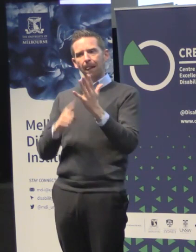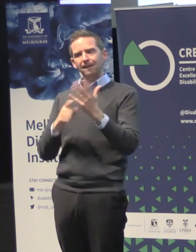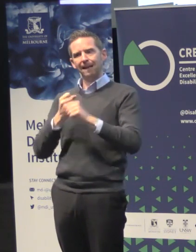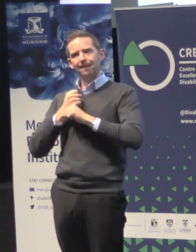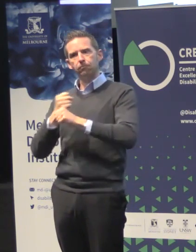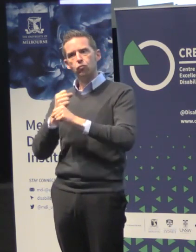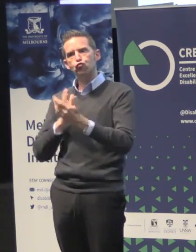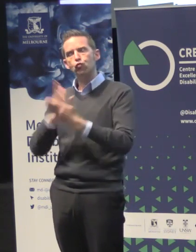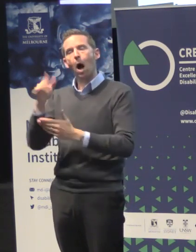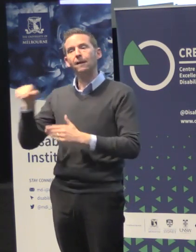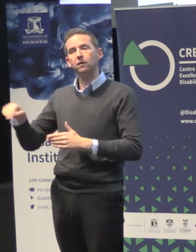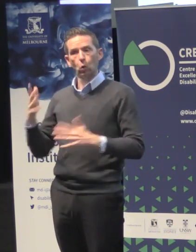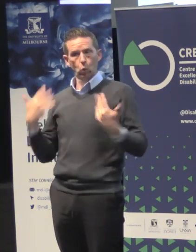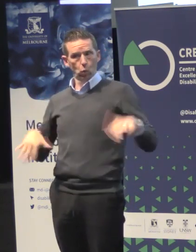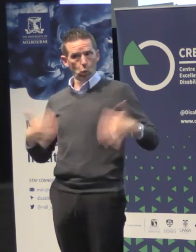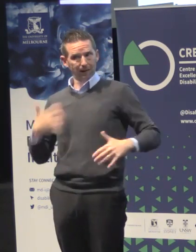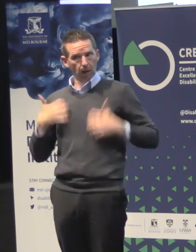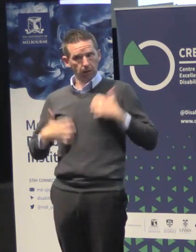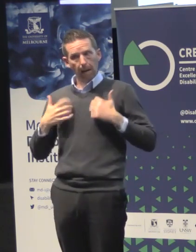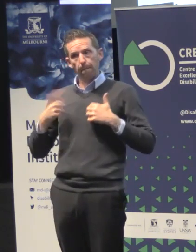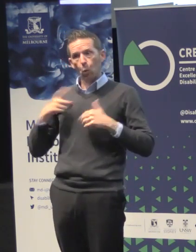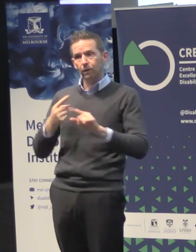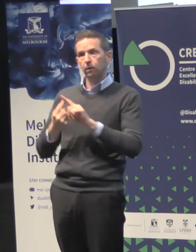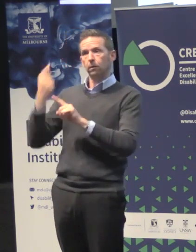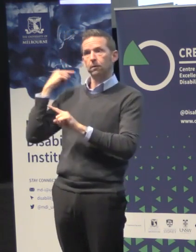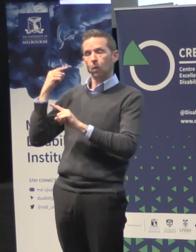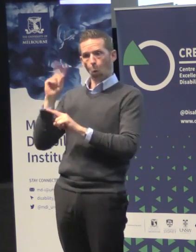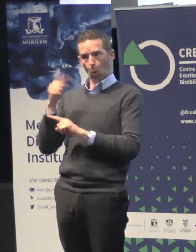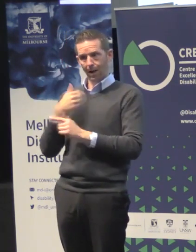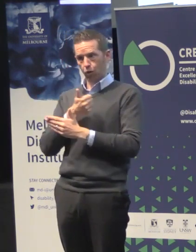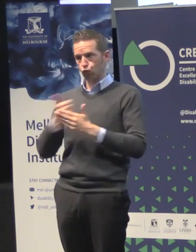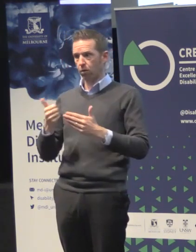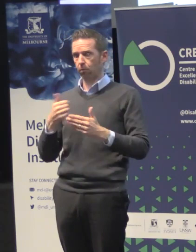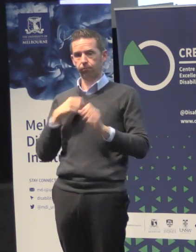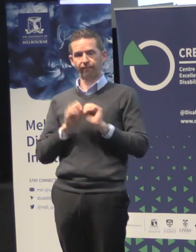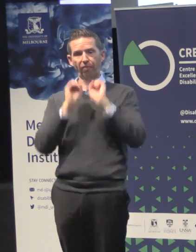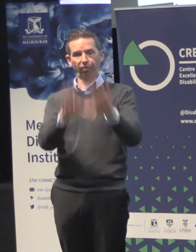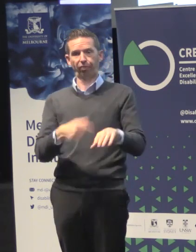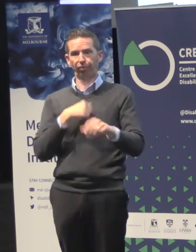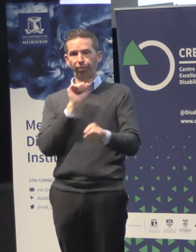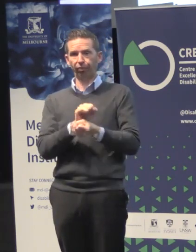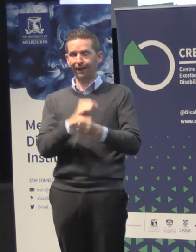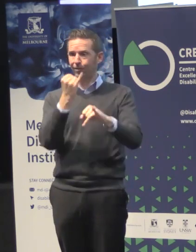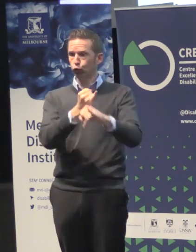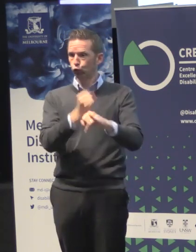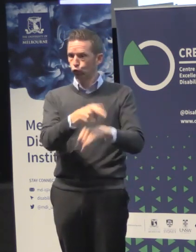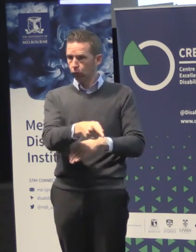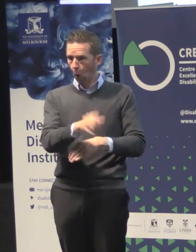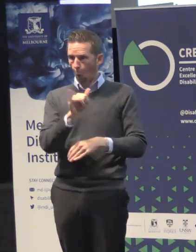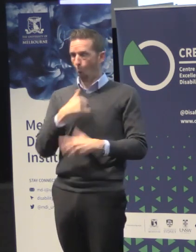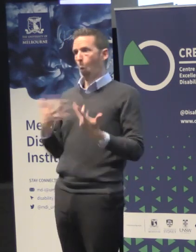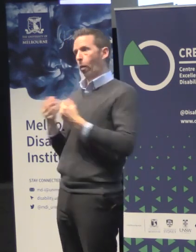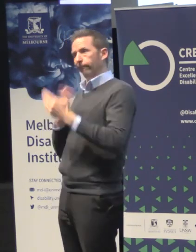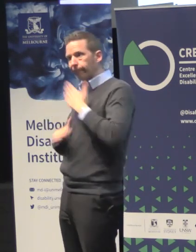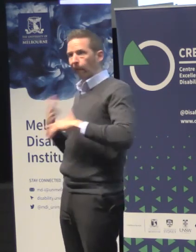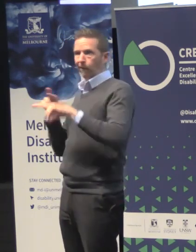folks, this is very exciting because historically, we've either lived in institutions or we've lived with